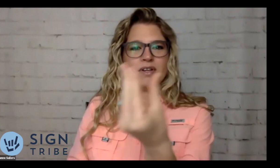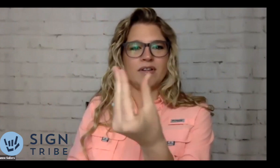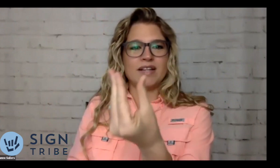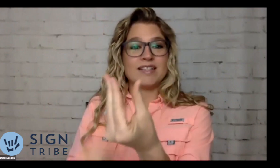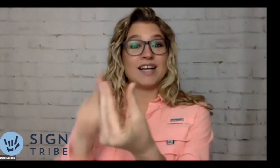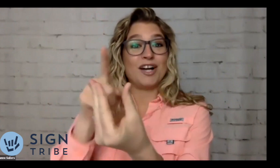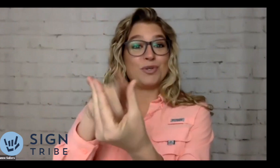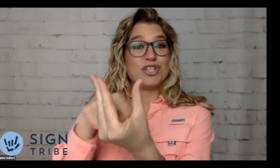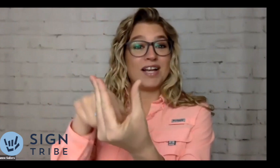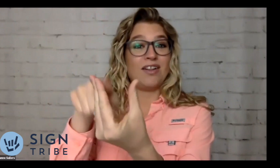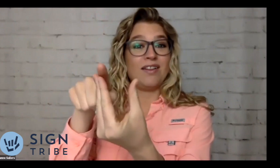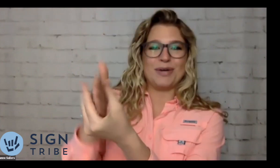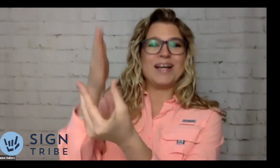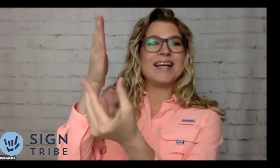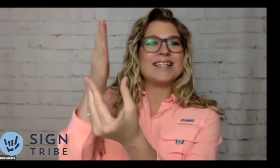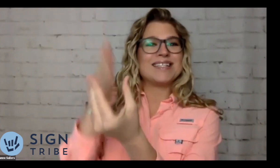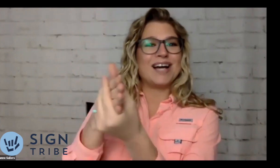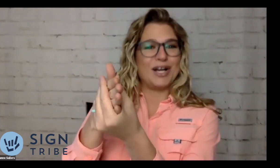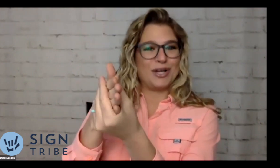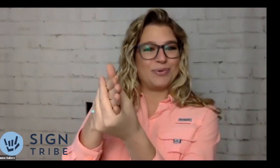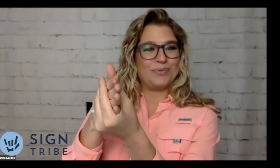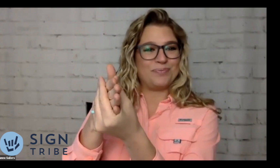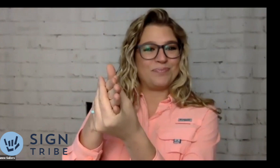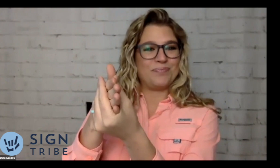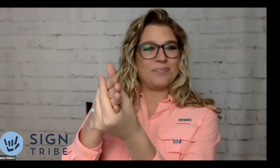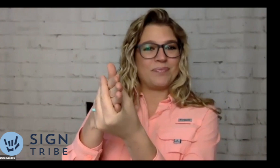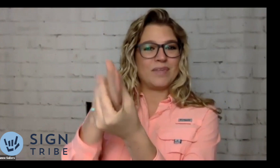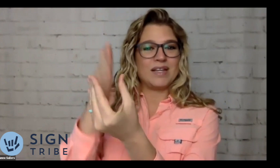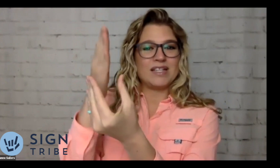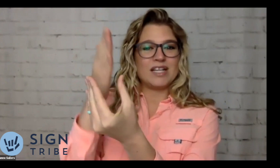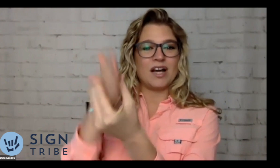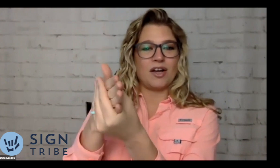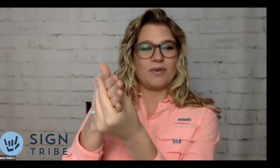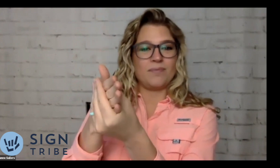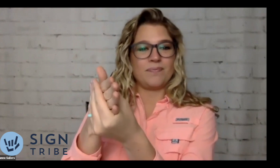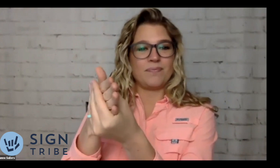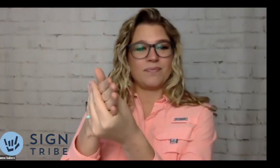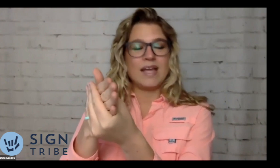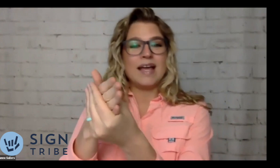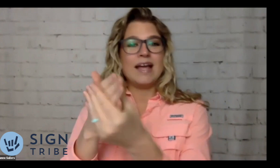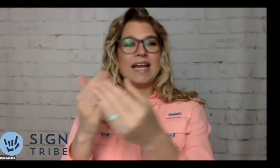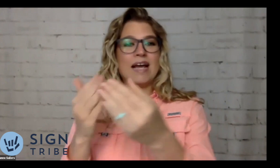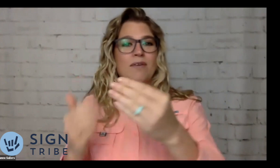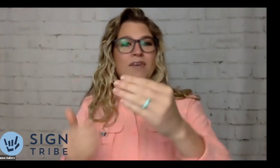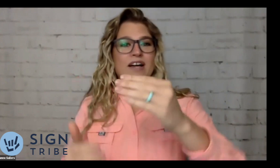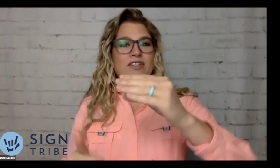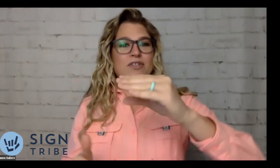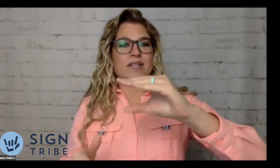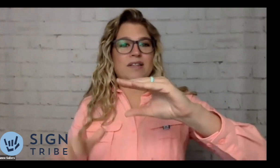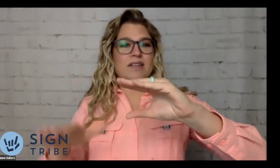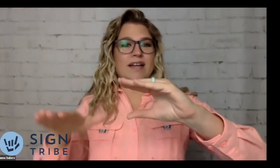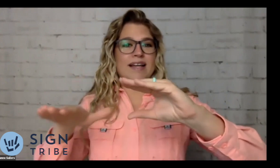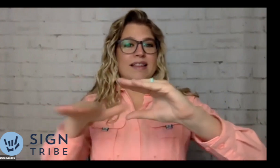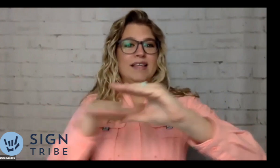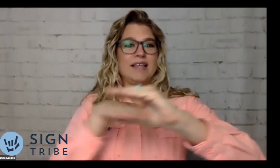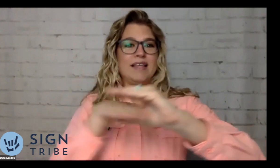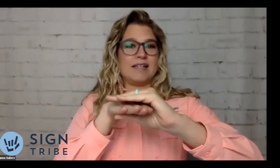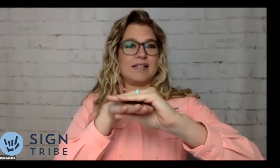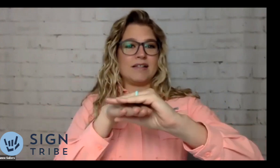the taco shell. Taco. Taco. Now if I do it like this, that